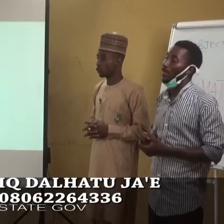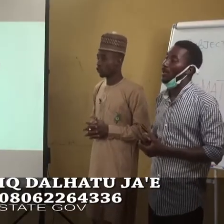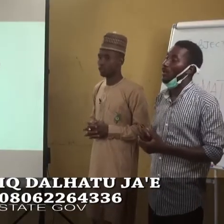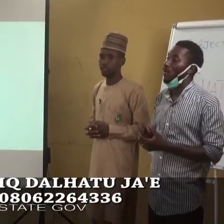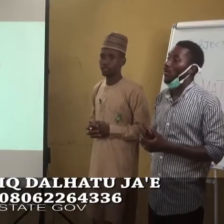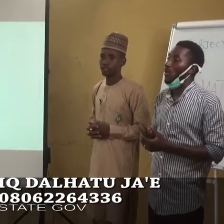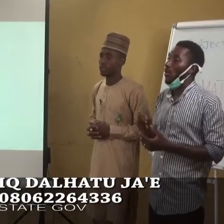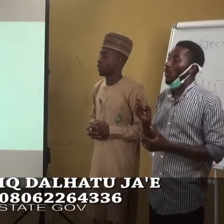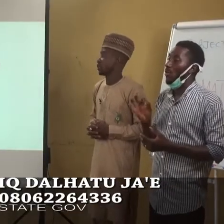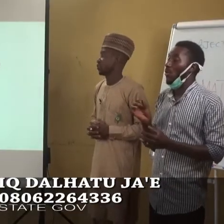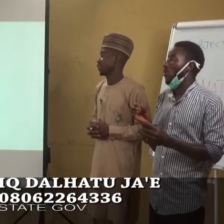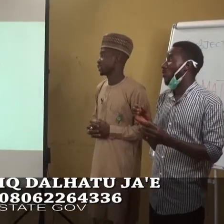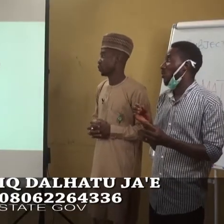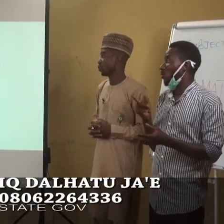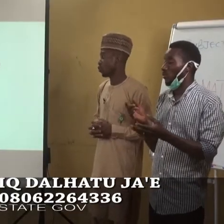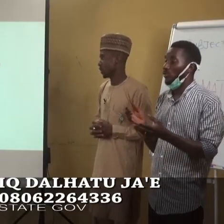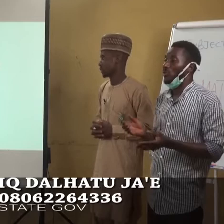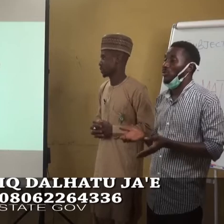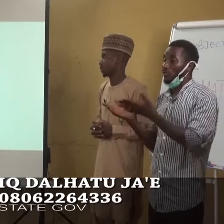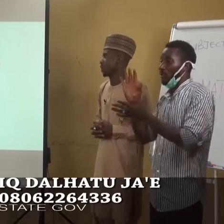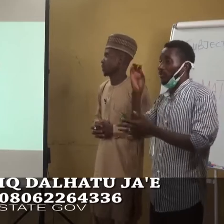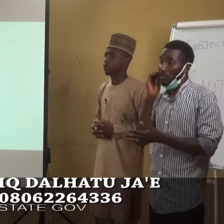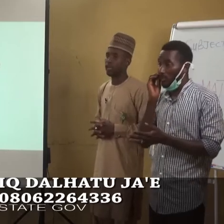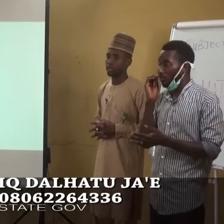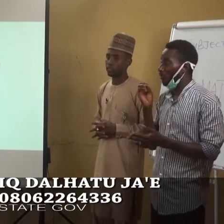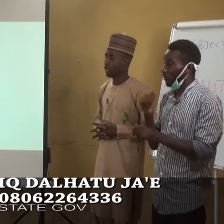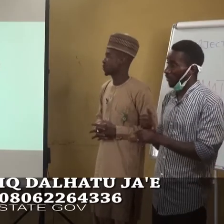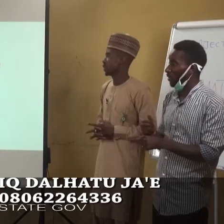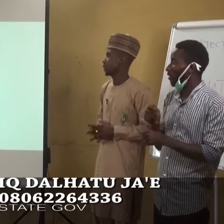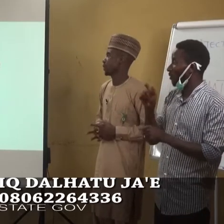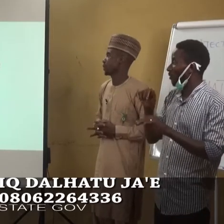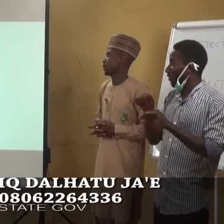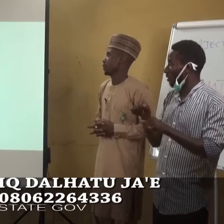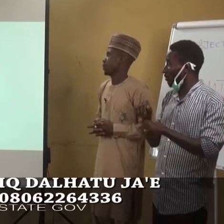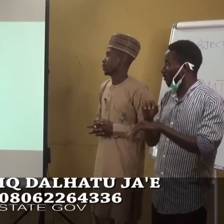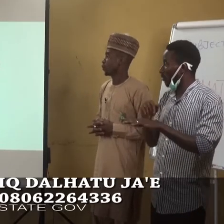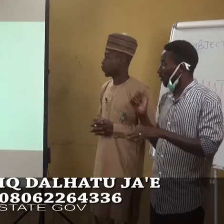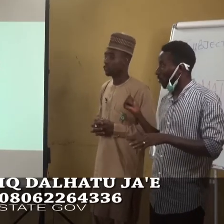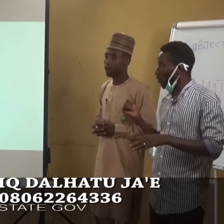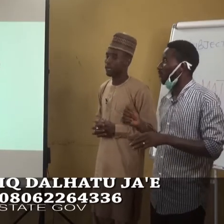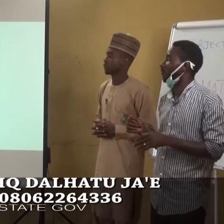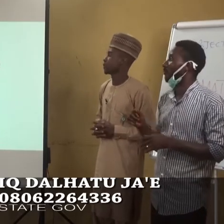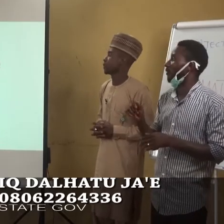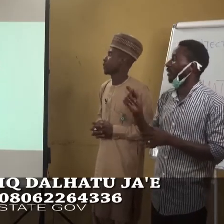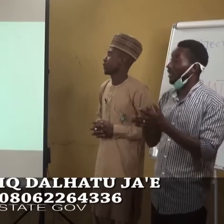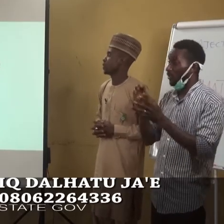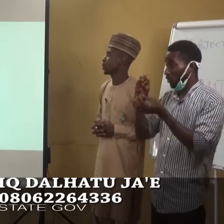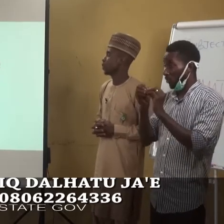or contribution, suggestion or comments, you can contact me on the following